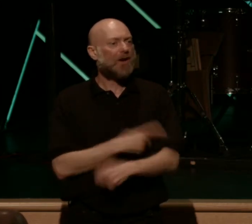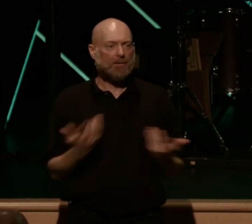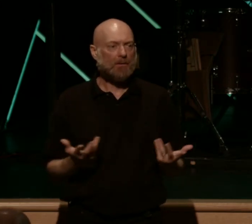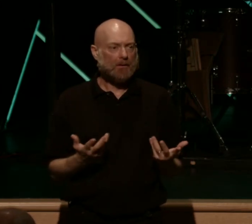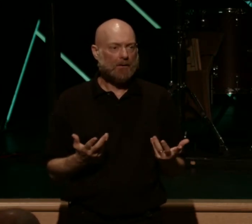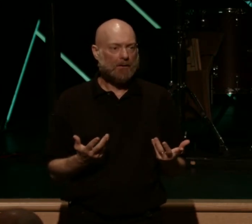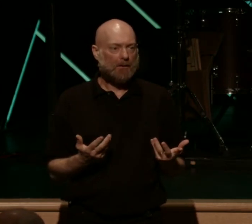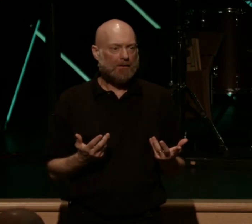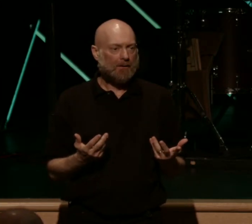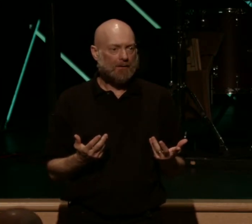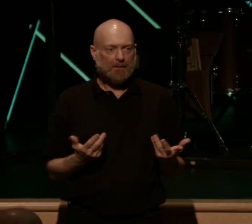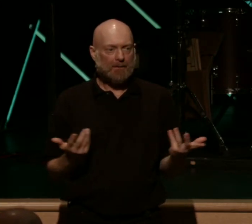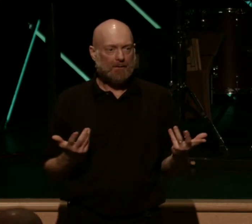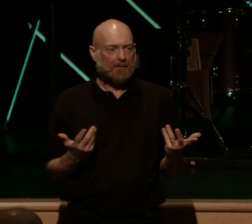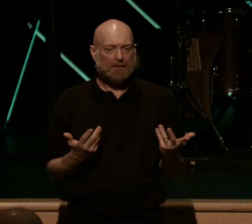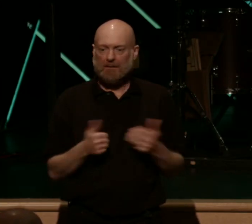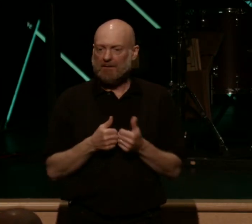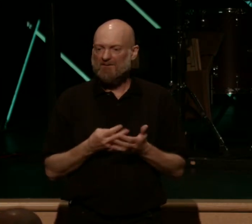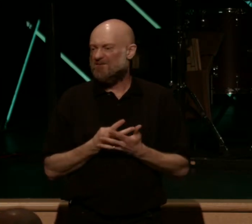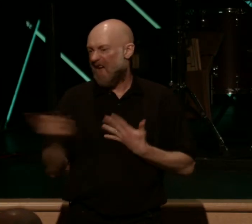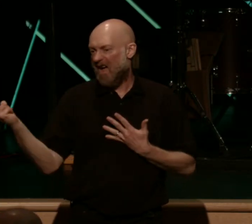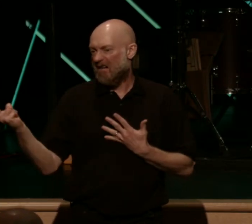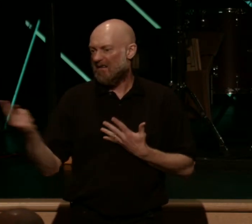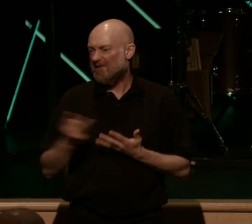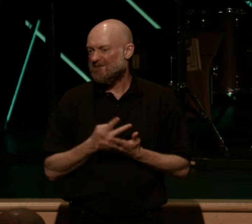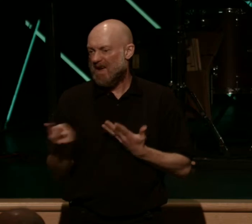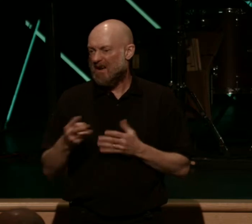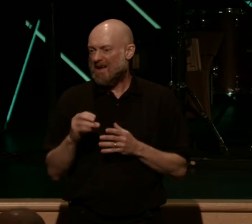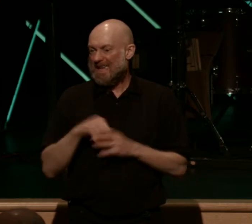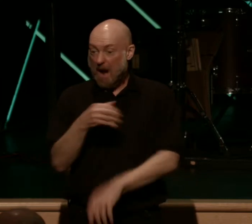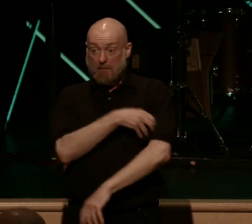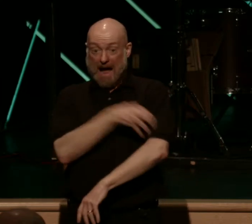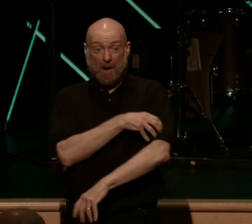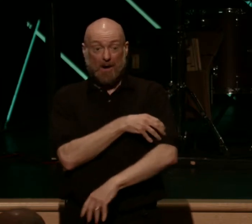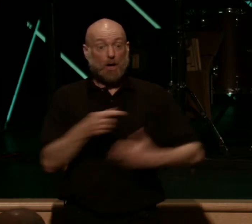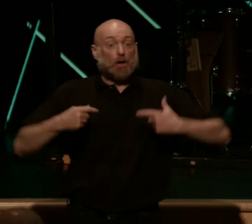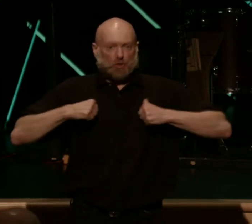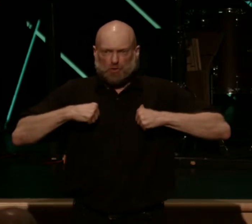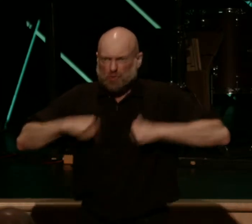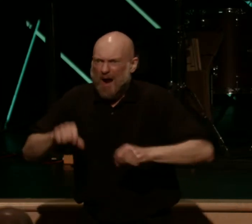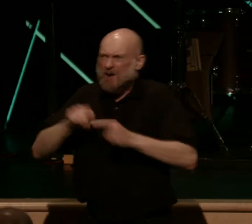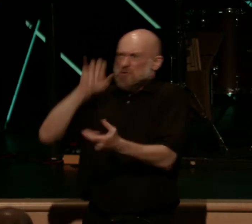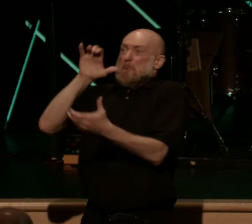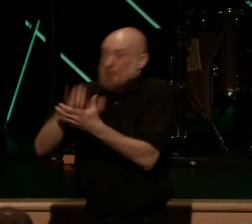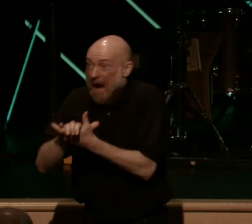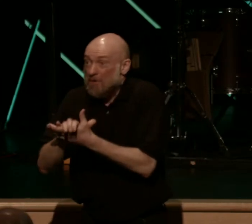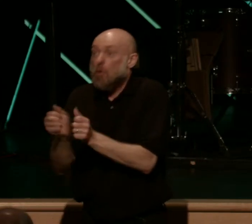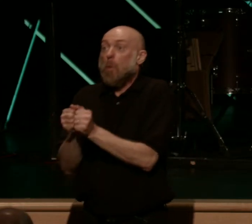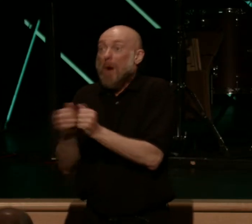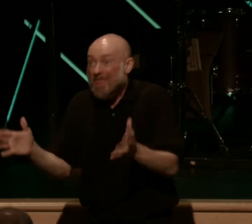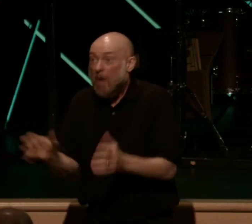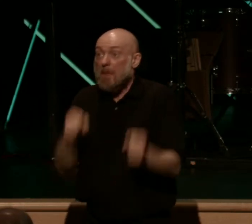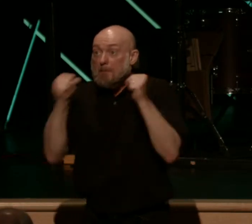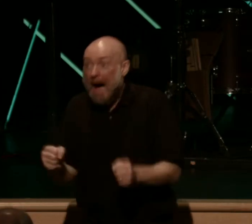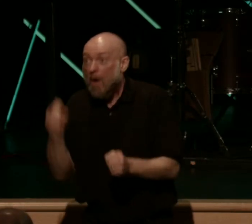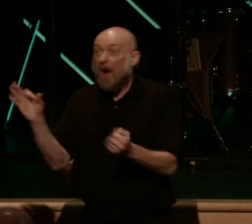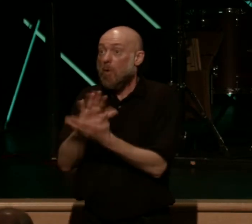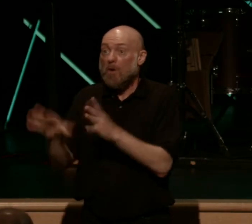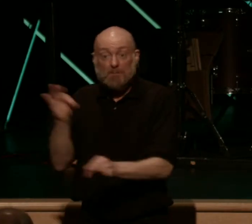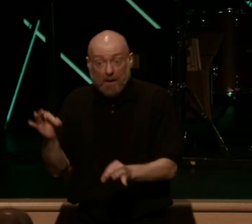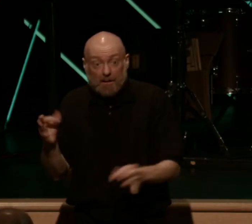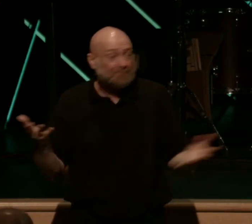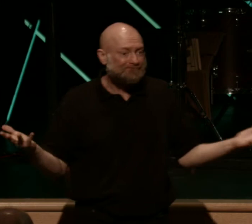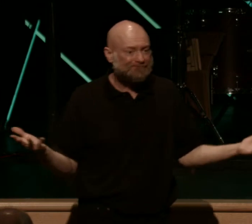It goes nowhere. It goes nowhere. Because trying to do marriage apart from the power of the